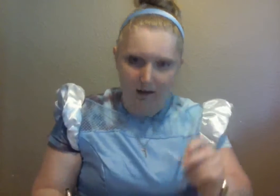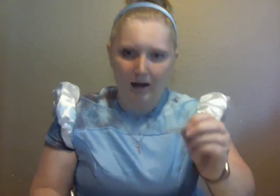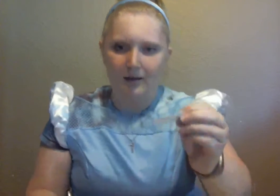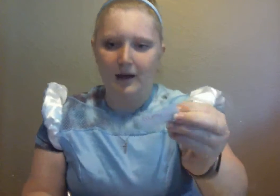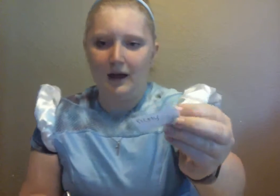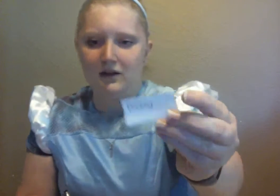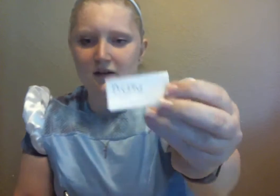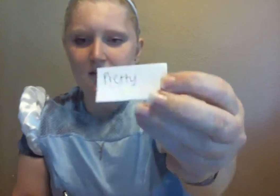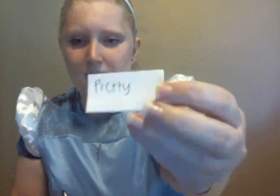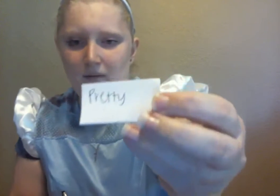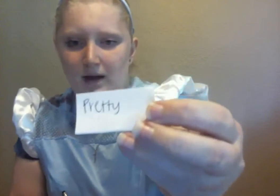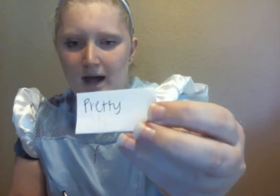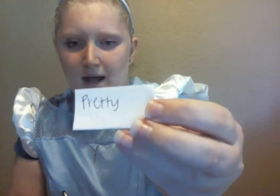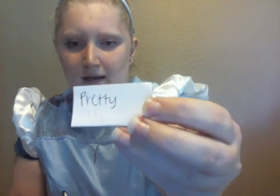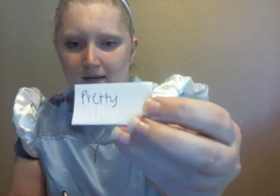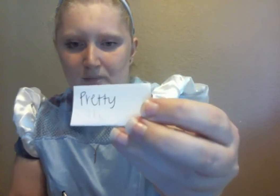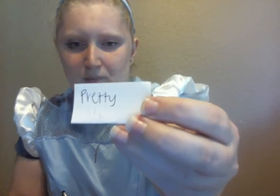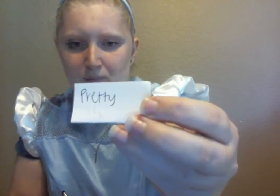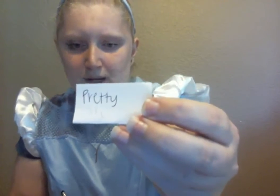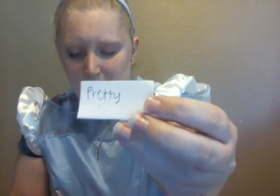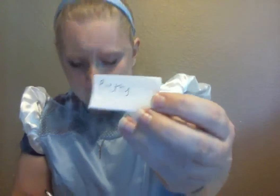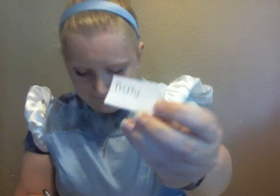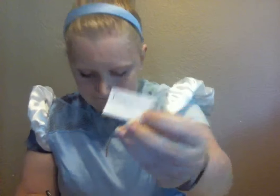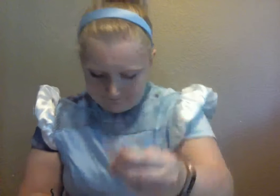And the adjective that we got is pretty.